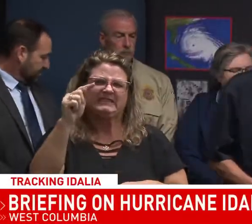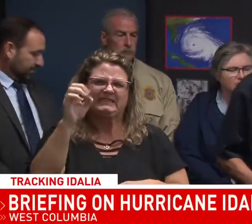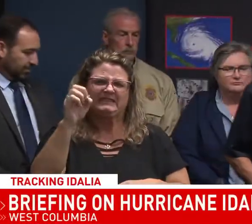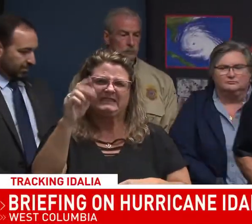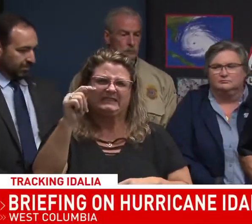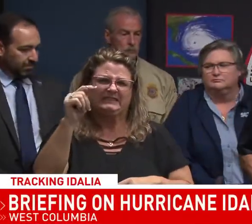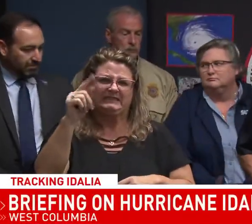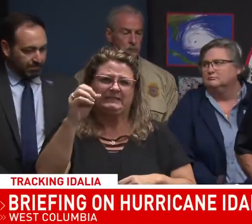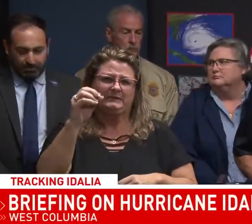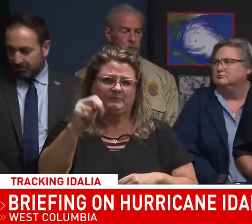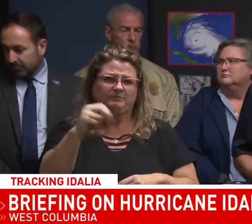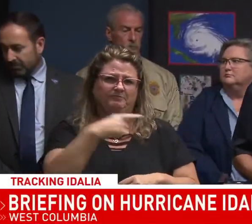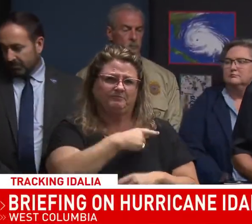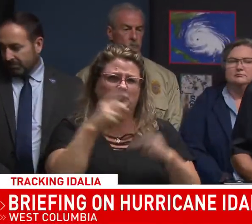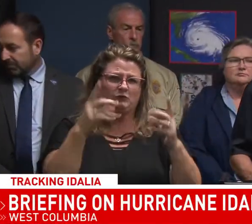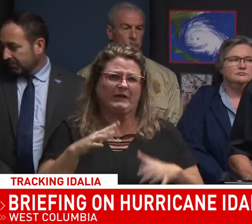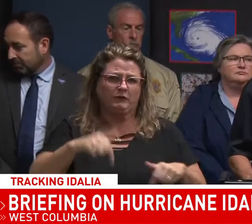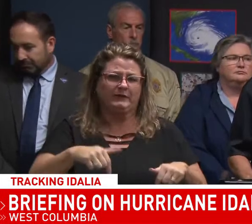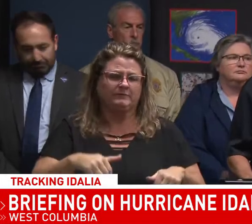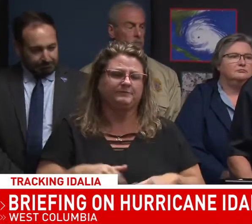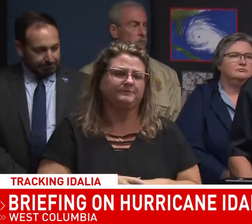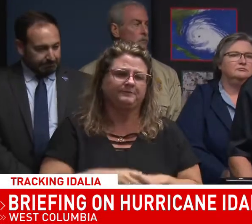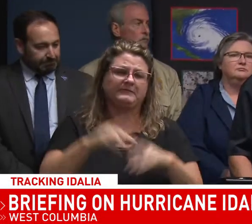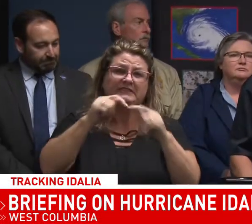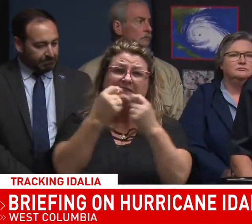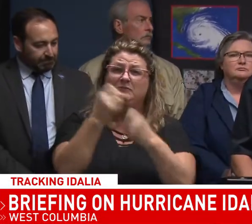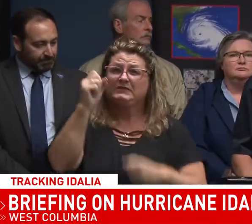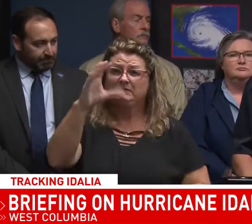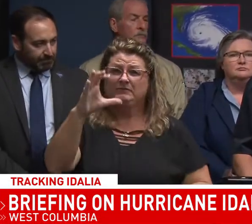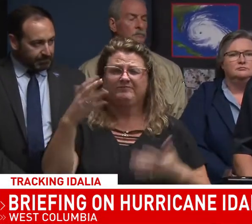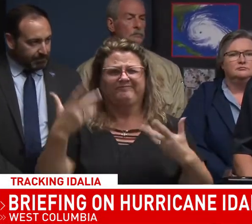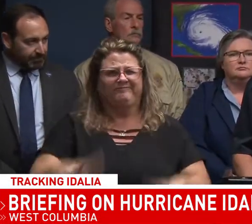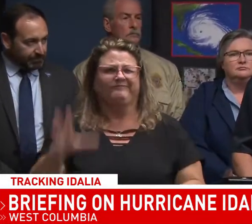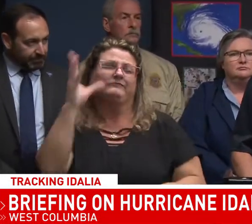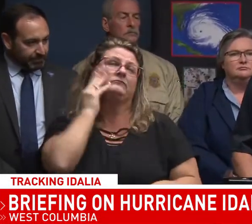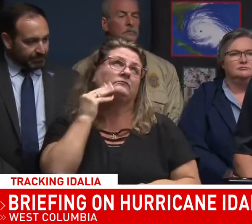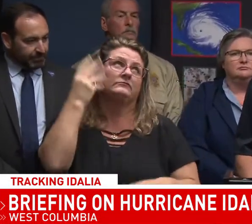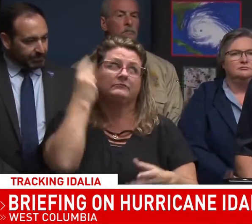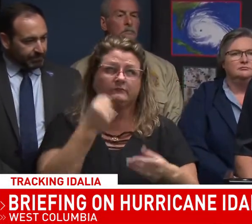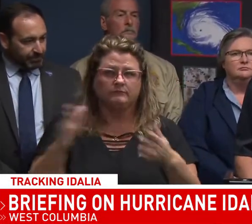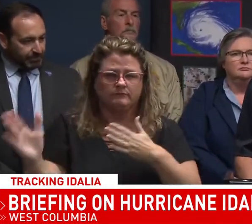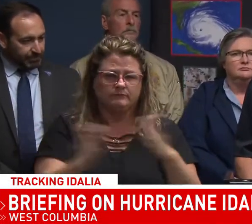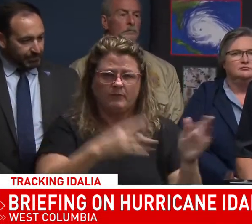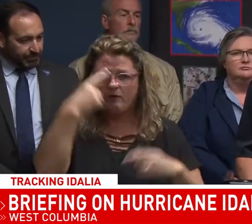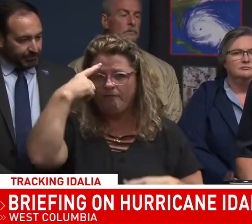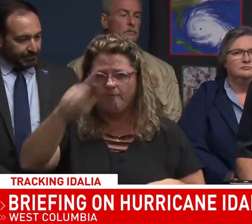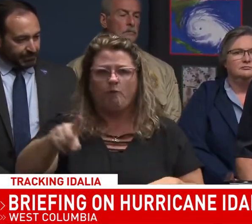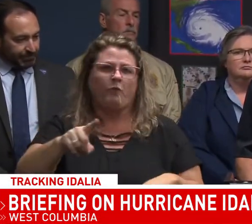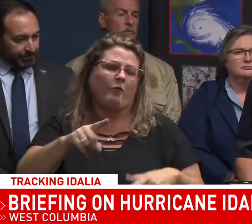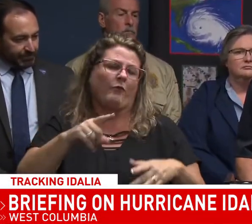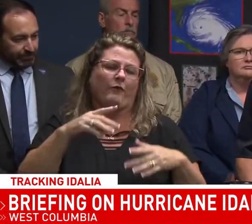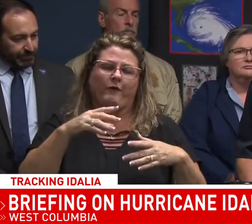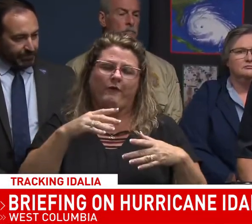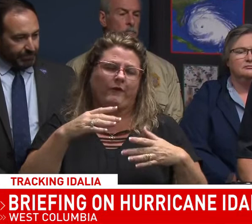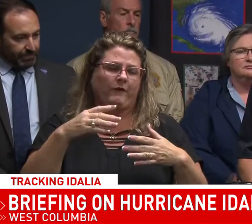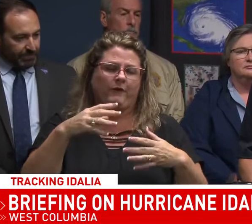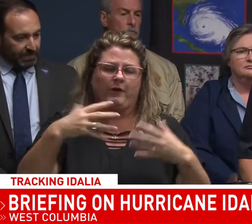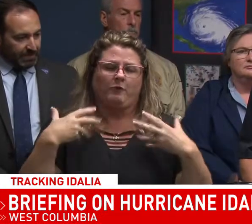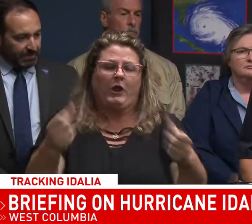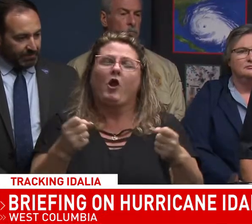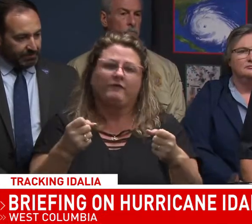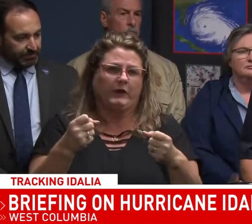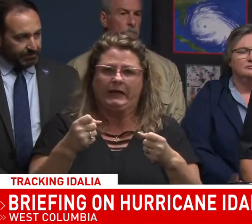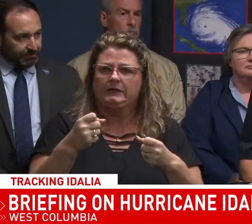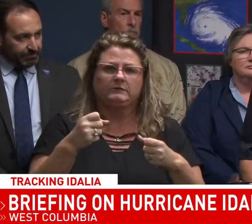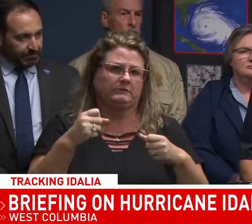Thank you, sir. Team South Carolina has had a lot of experience with preparing for, responding to, and recovering from